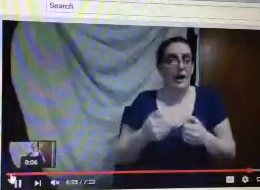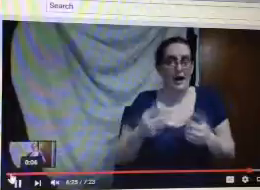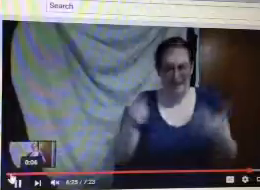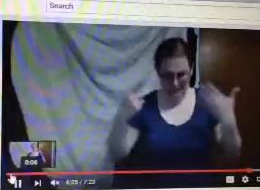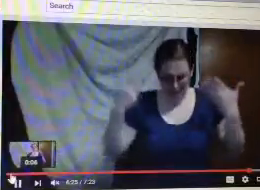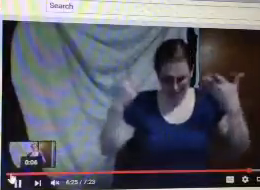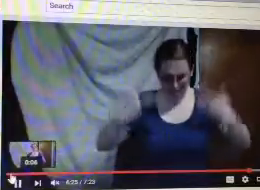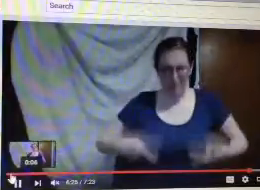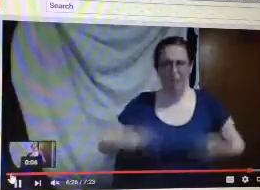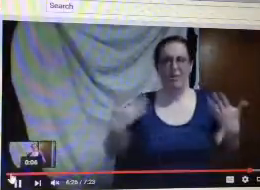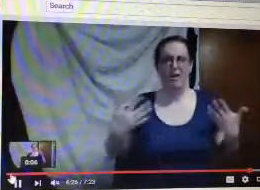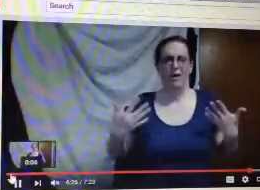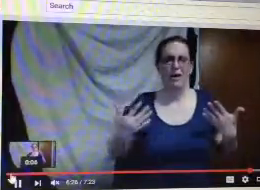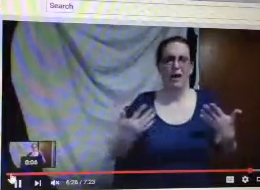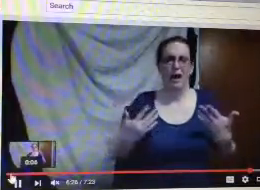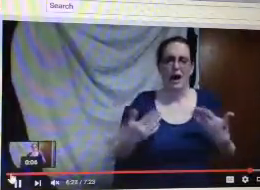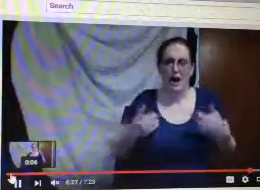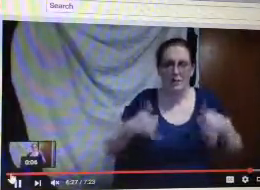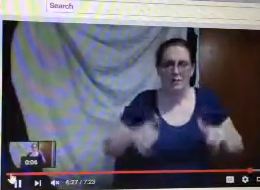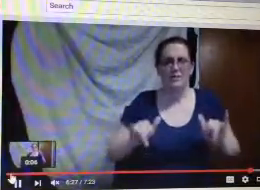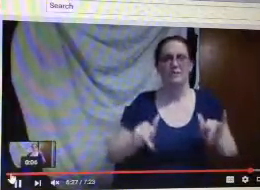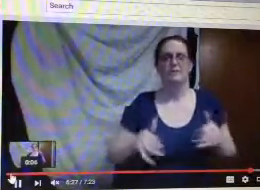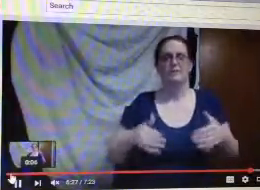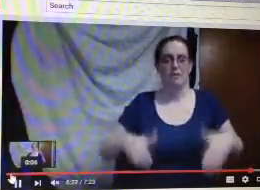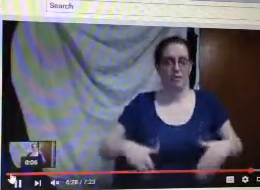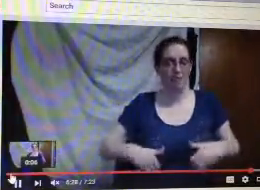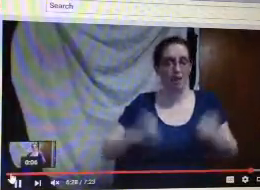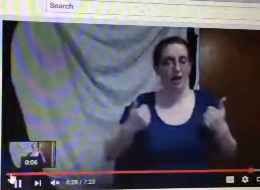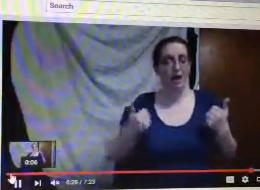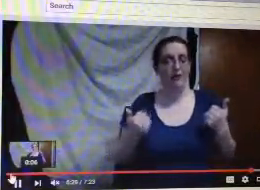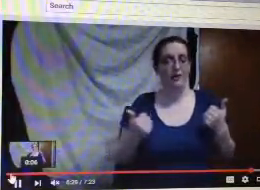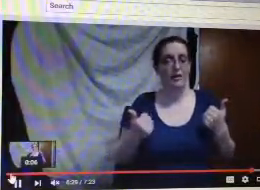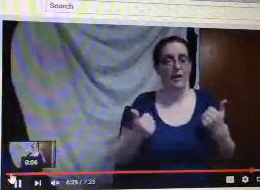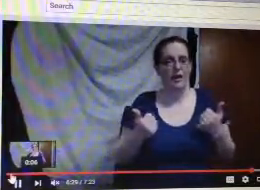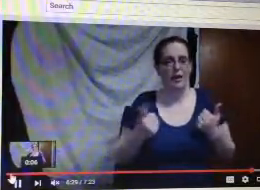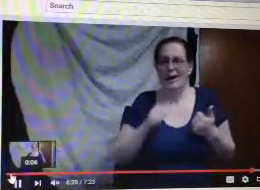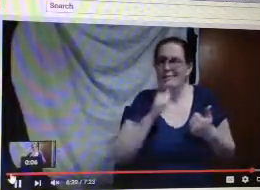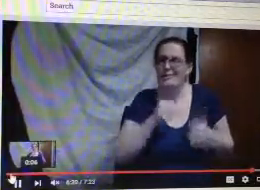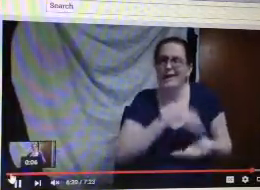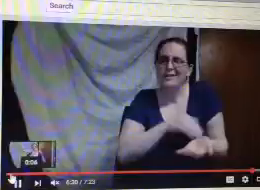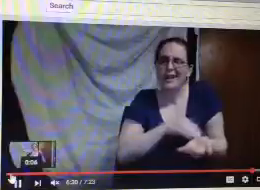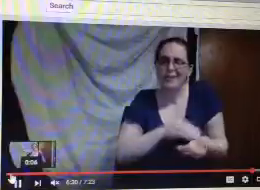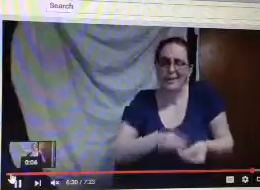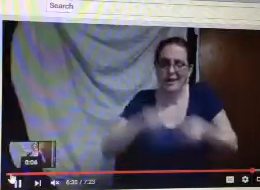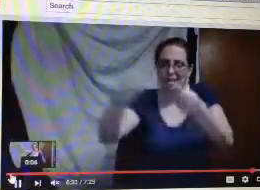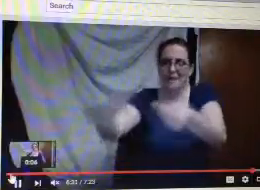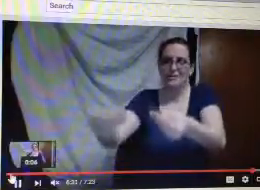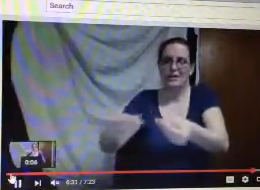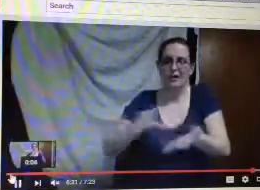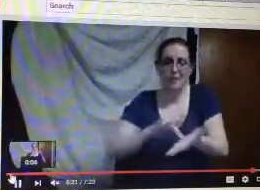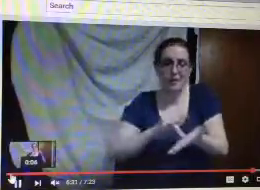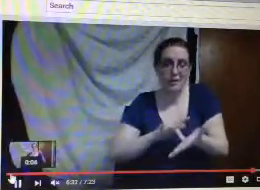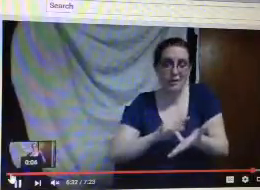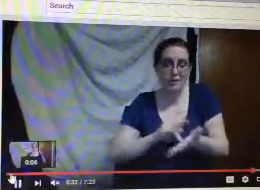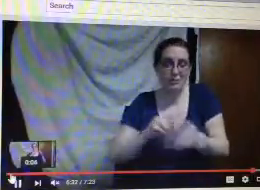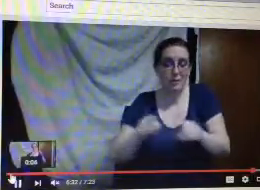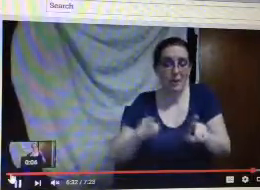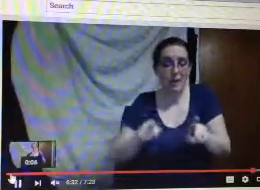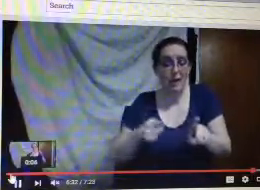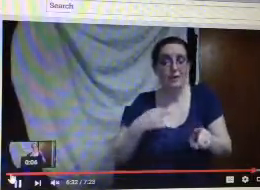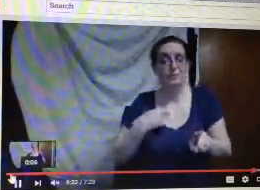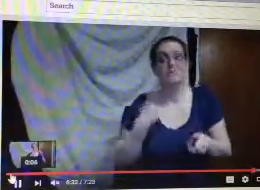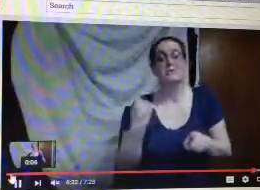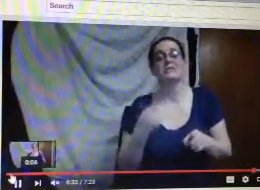for the patient and their body, and I still have their life. I'm not a doctor giving